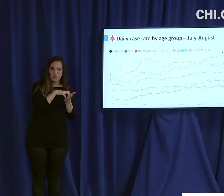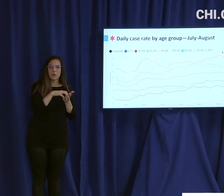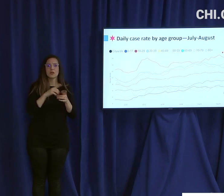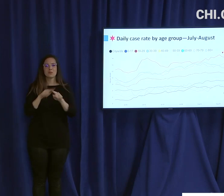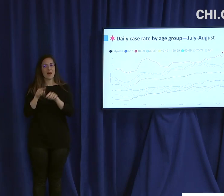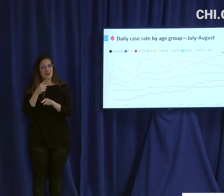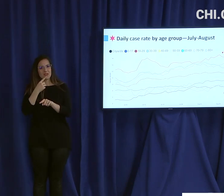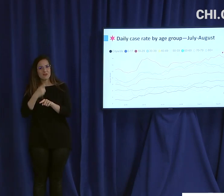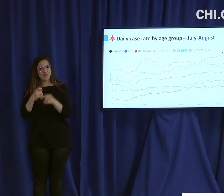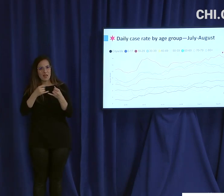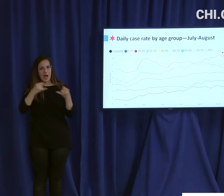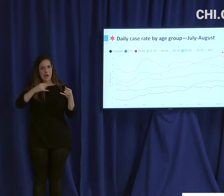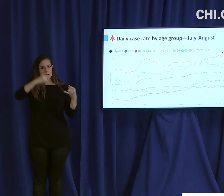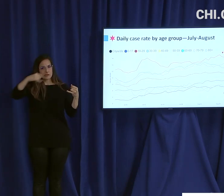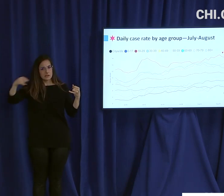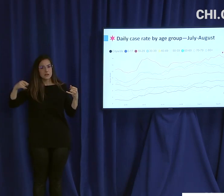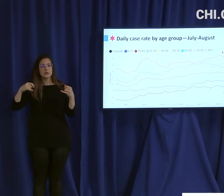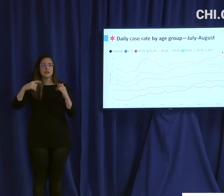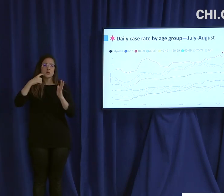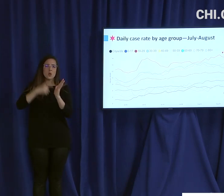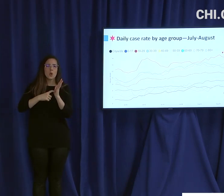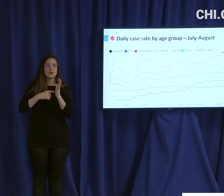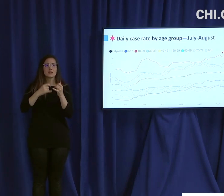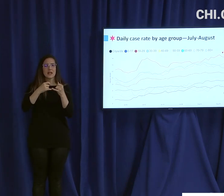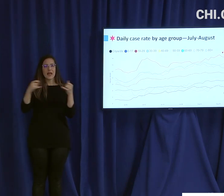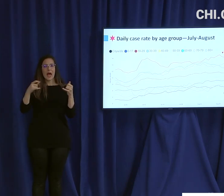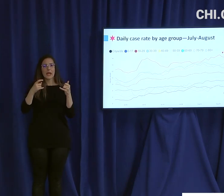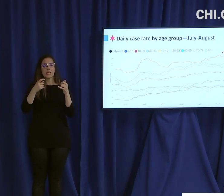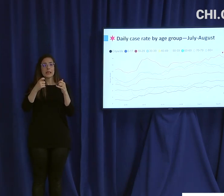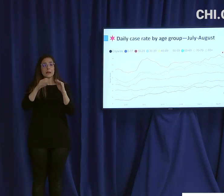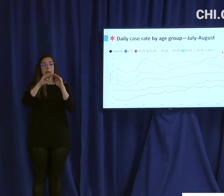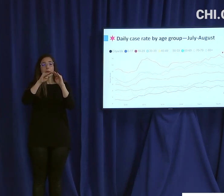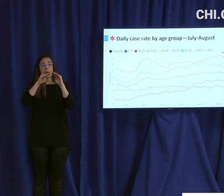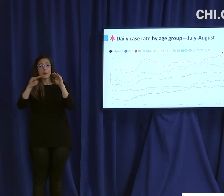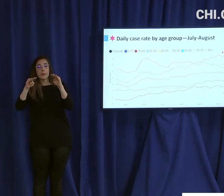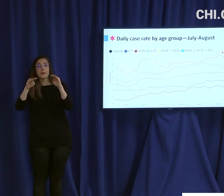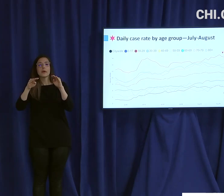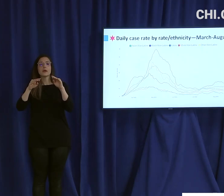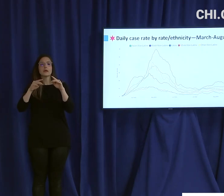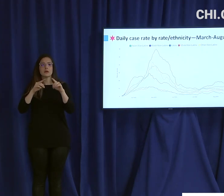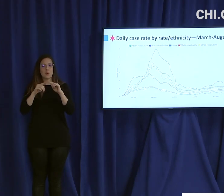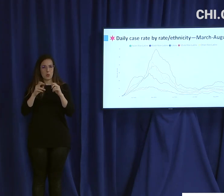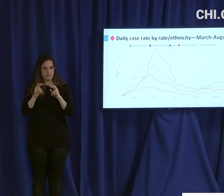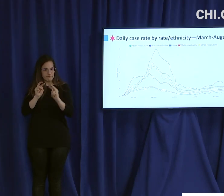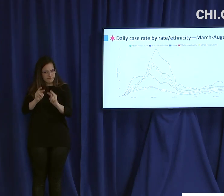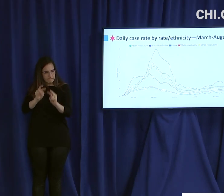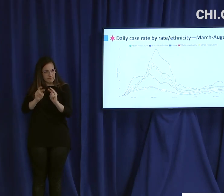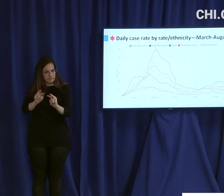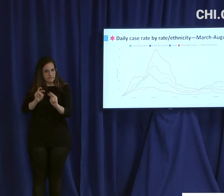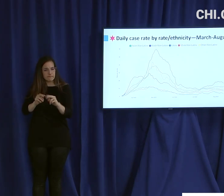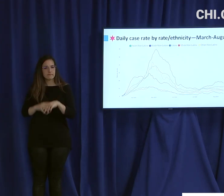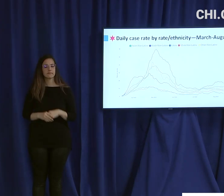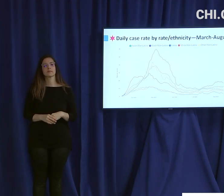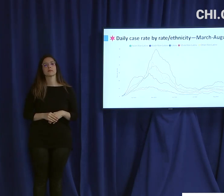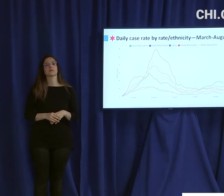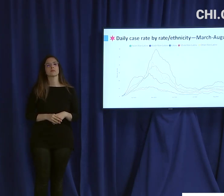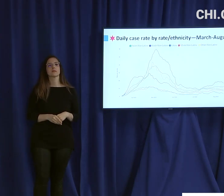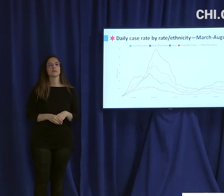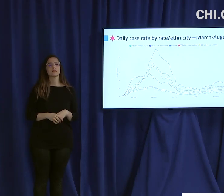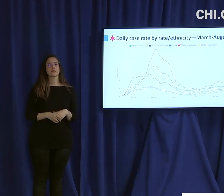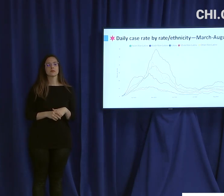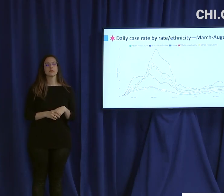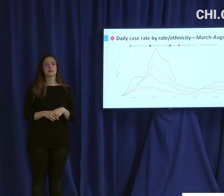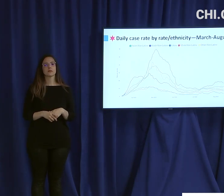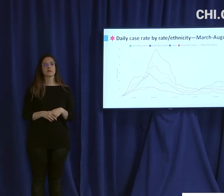on outreach in that 18 to 29-year-old group. We continue to keep a close eye on it. Similarly, highlighting